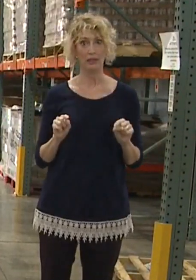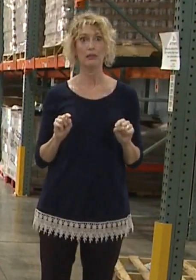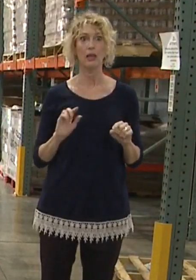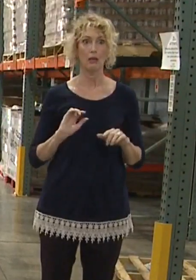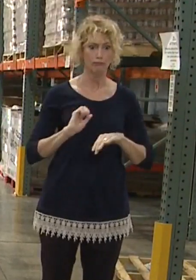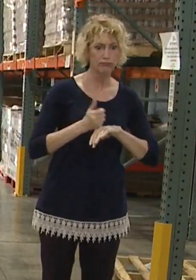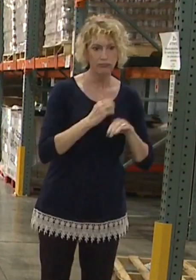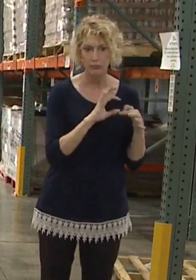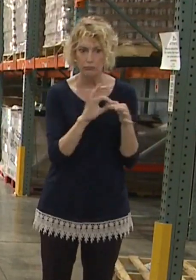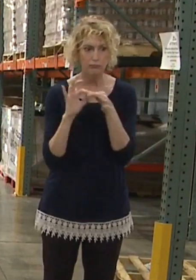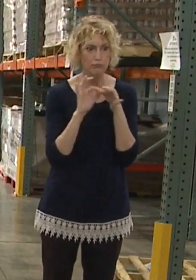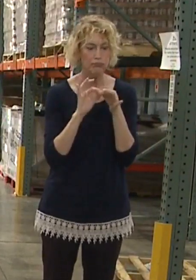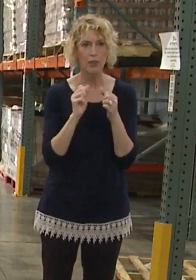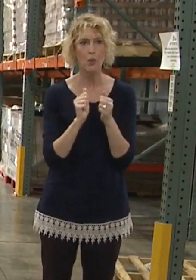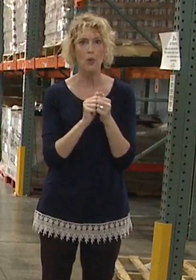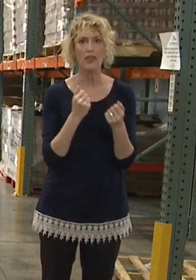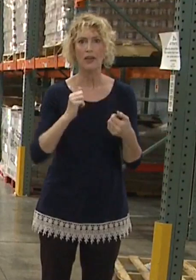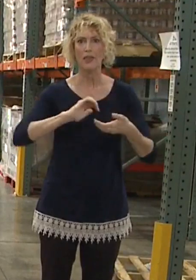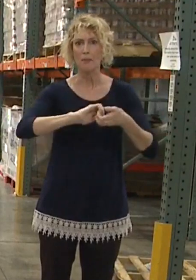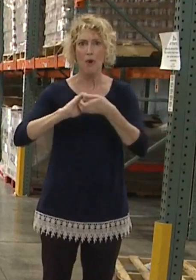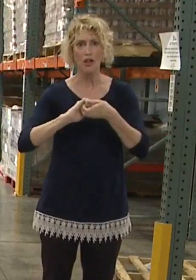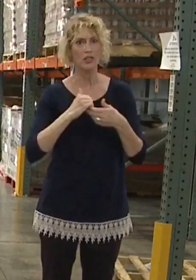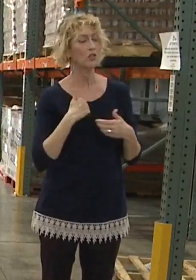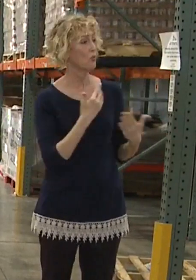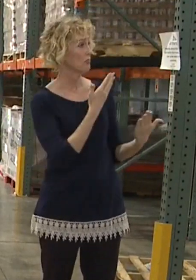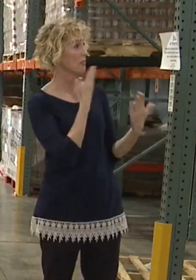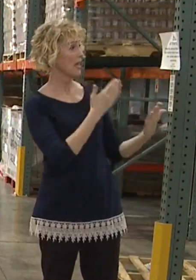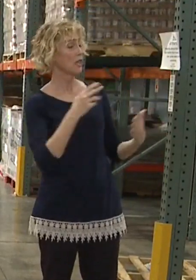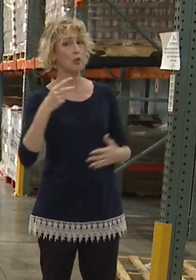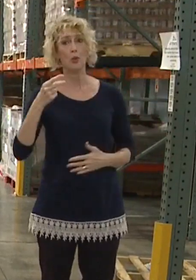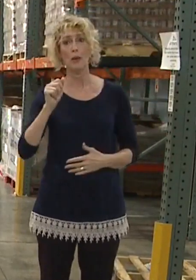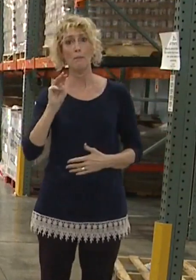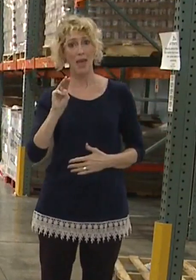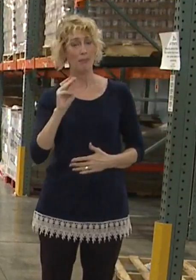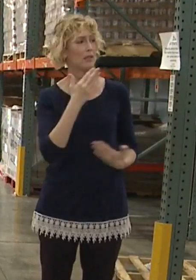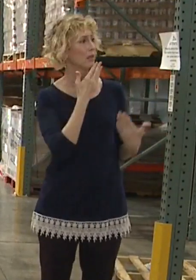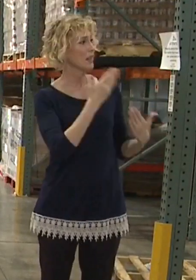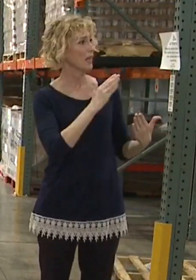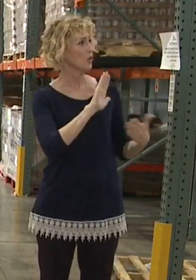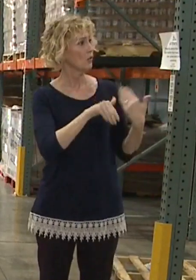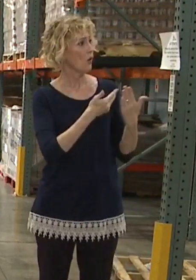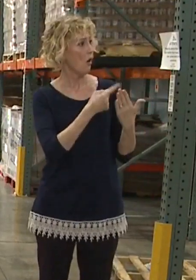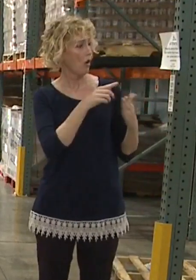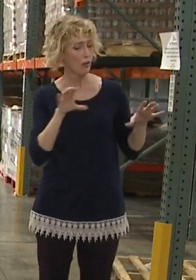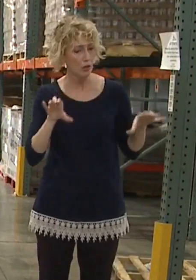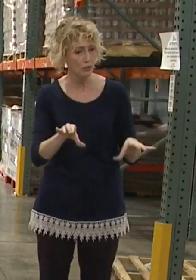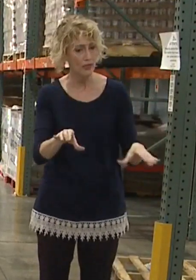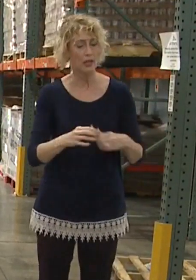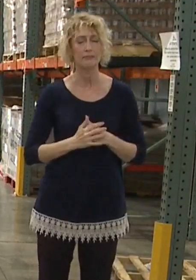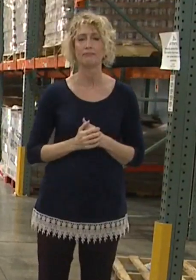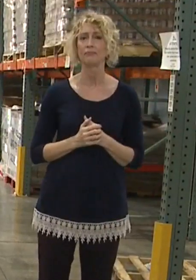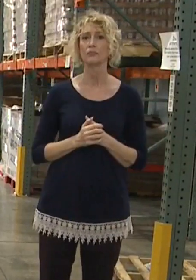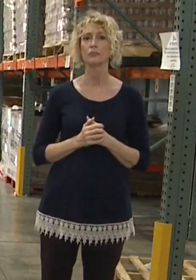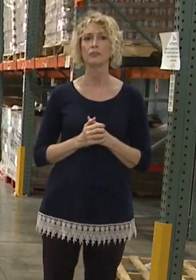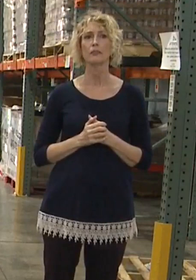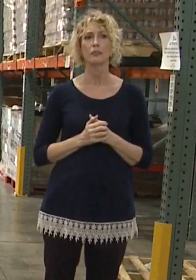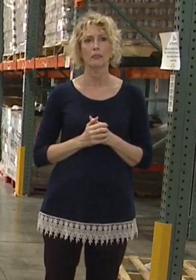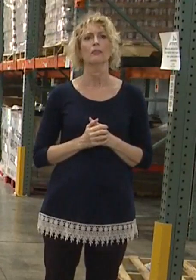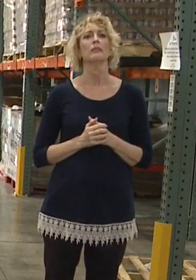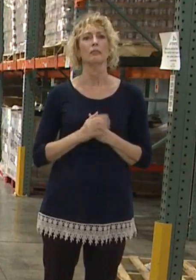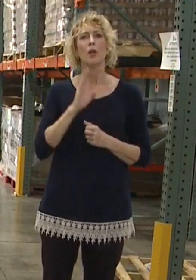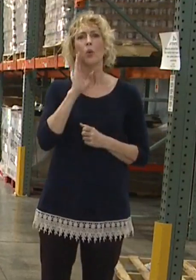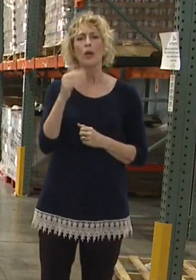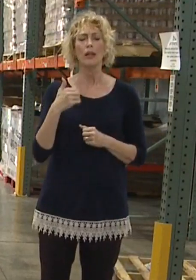it together with other partners discussed. And I just want to say thank you, Pam Woody Oakland, for all you've done. And then, you know, we're going to